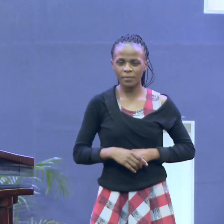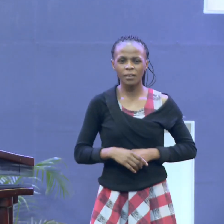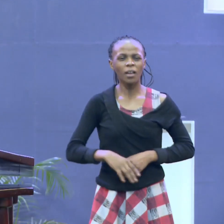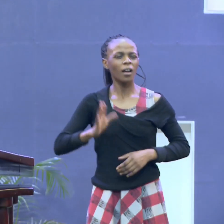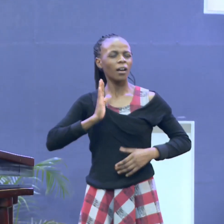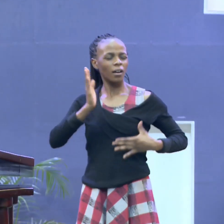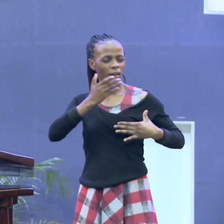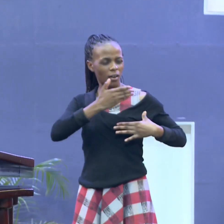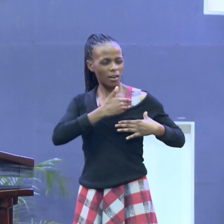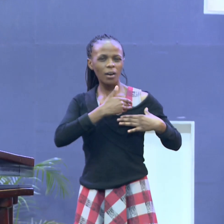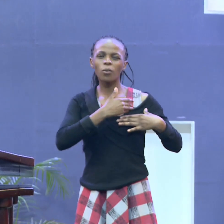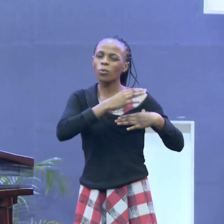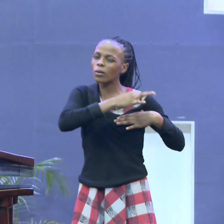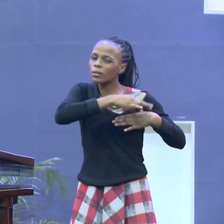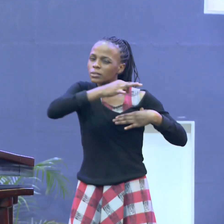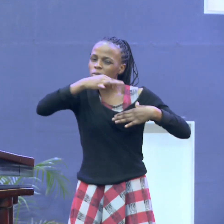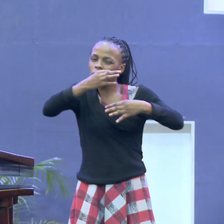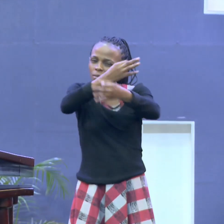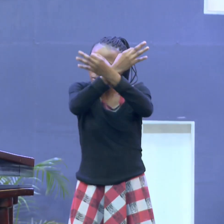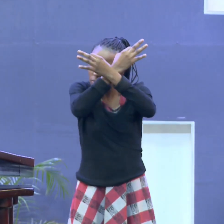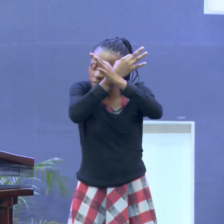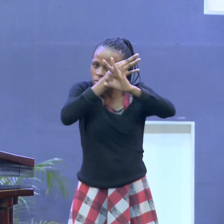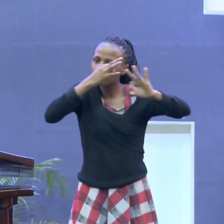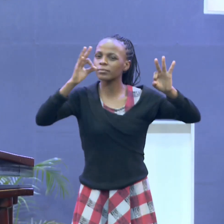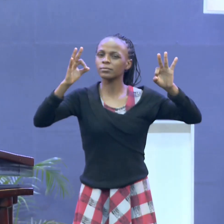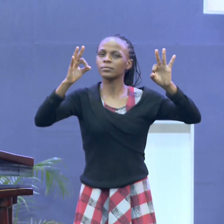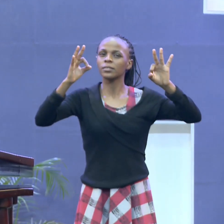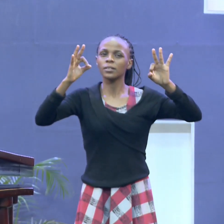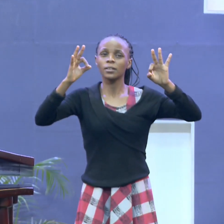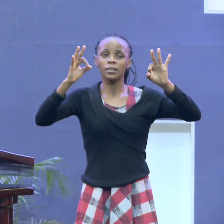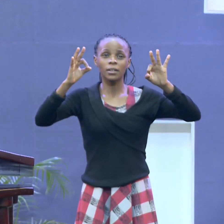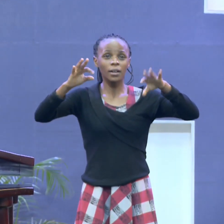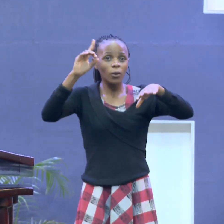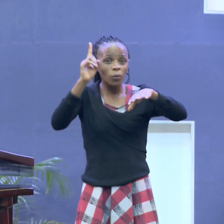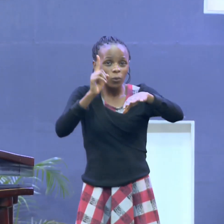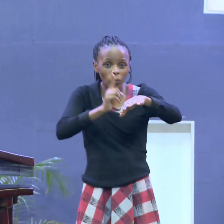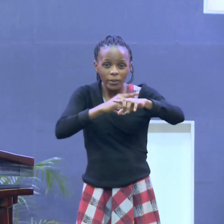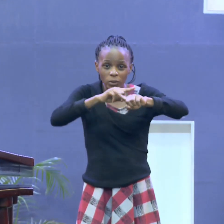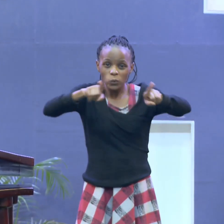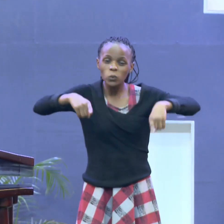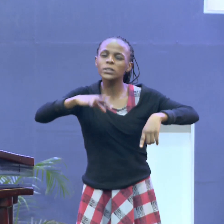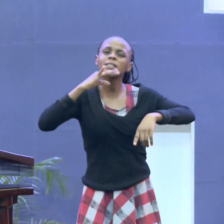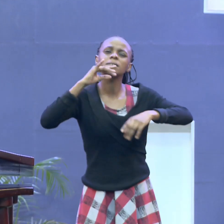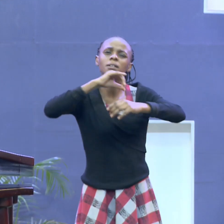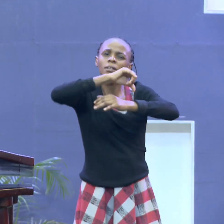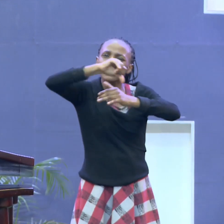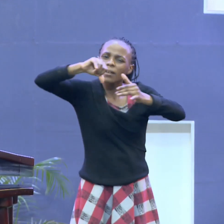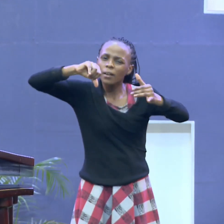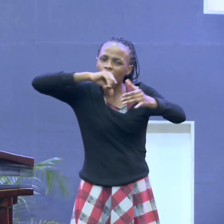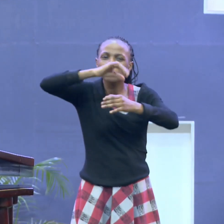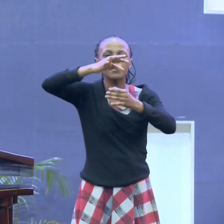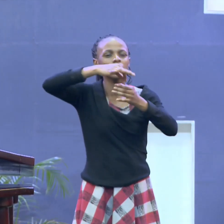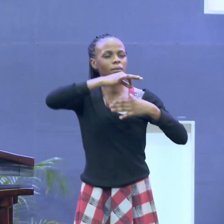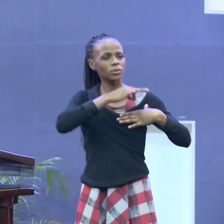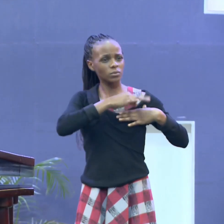Ememe zaffe zisumululwa. Our souls are delivered. Bwe tuba twogera ku meme, tuba twogera ku kitundu